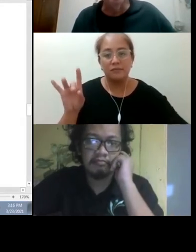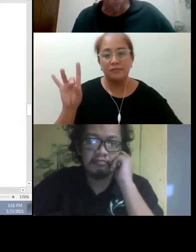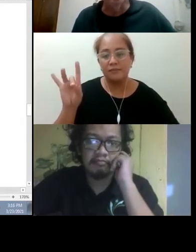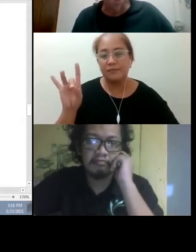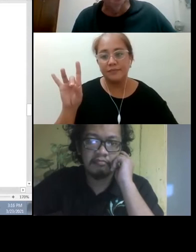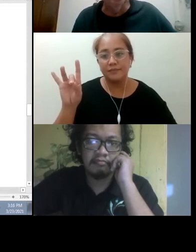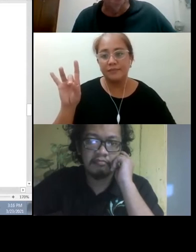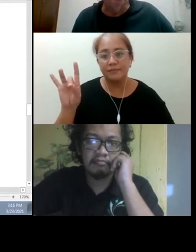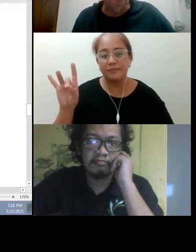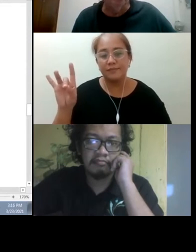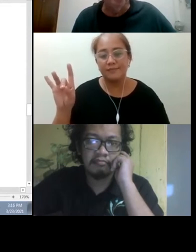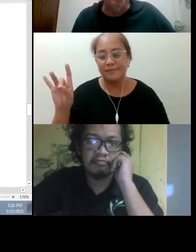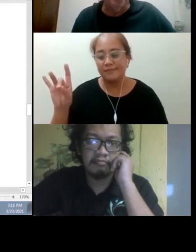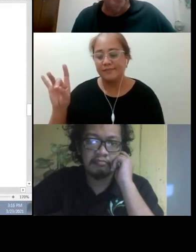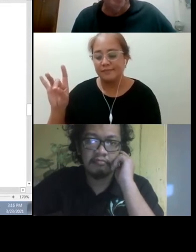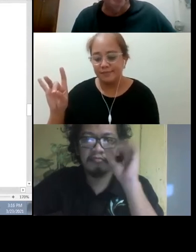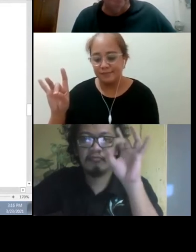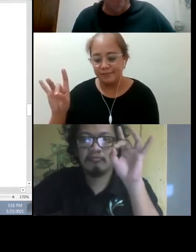Yes.